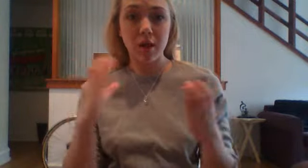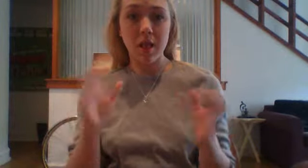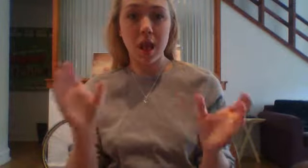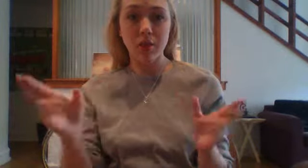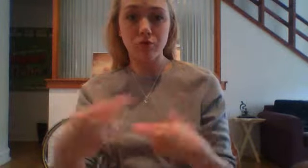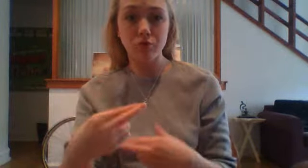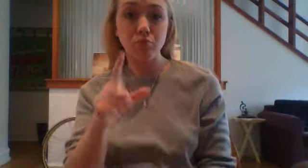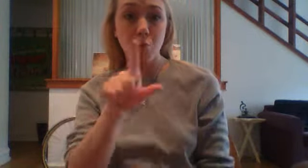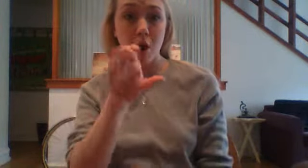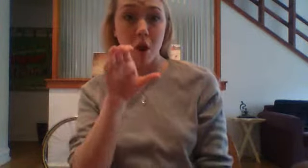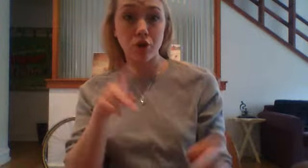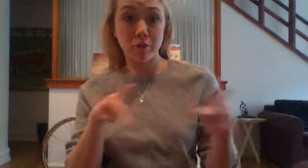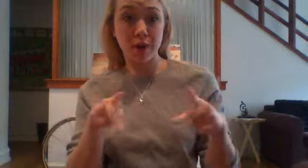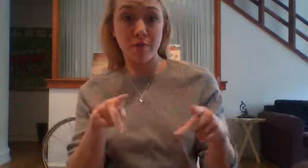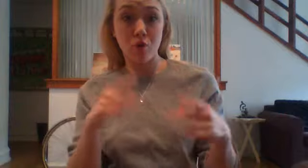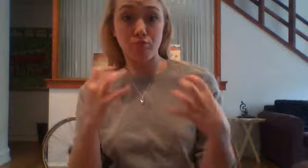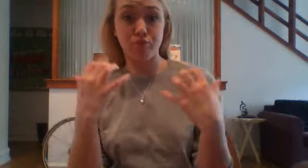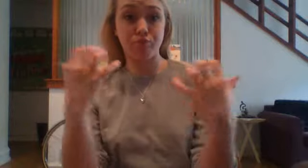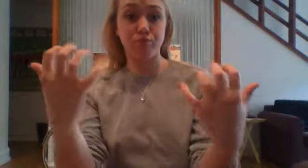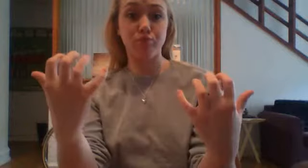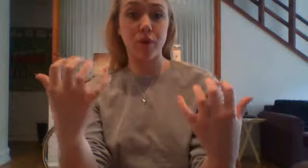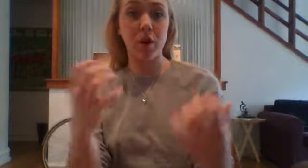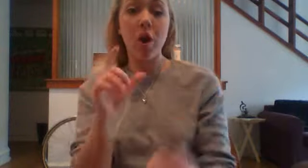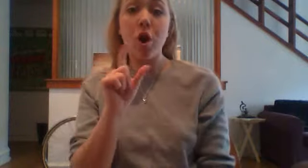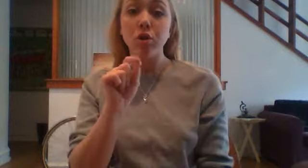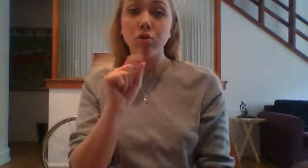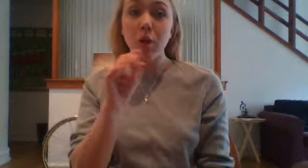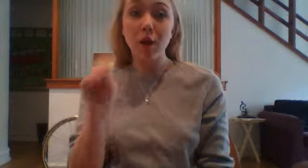I'll tell them to look around. There are about 20% of people who have a disability of some type.